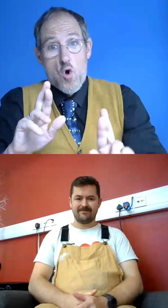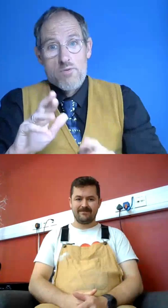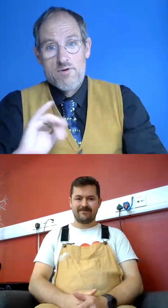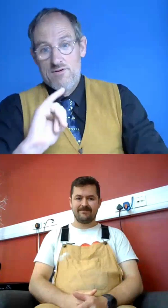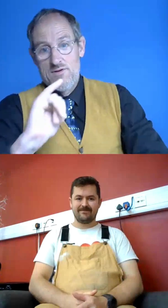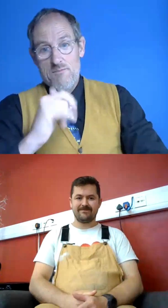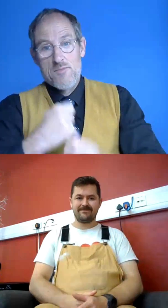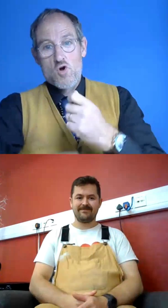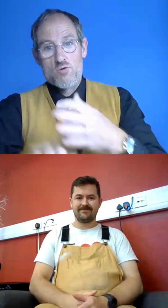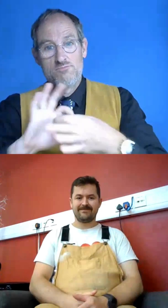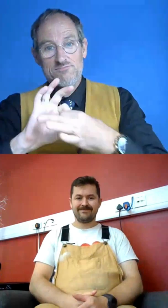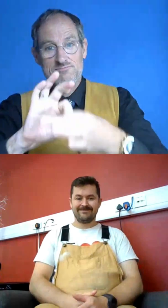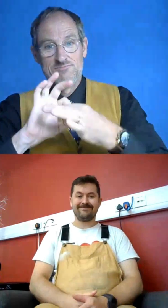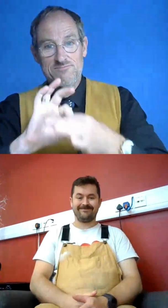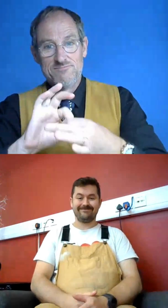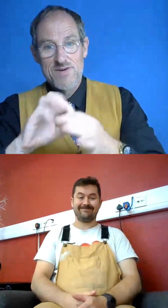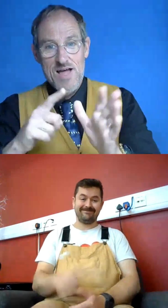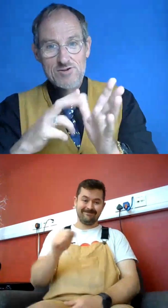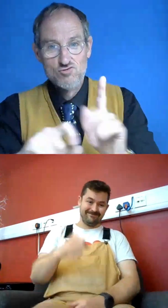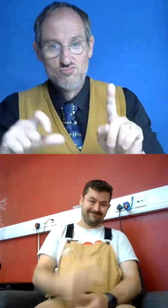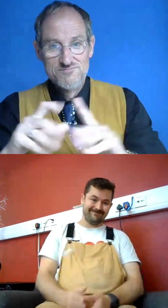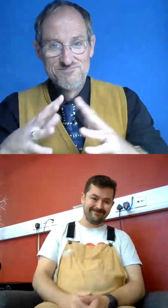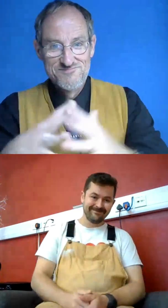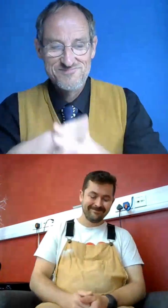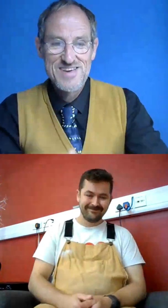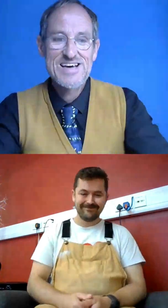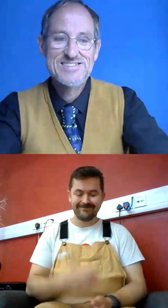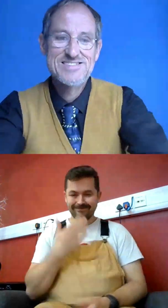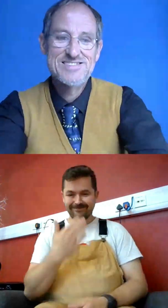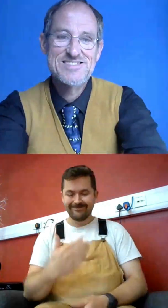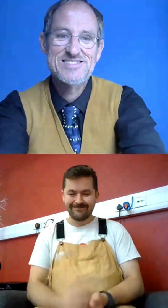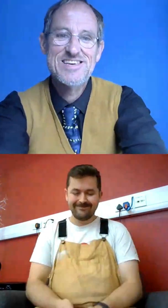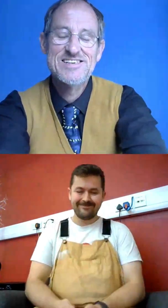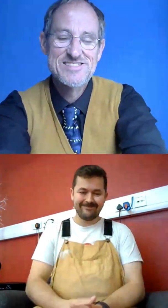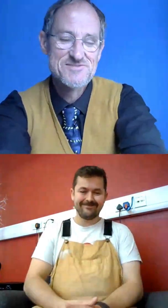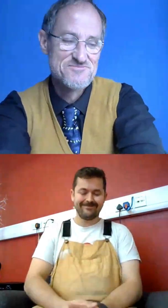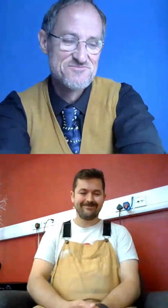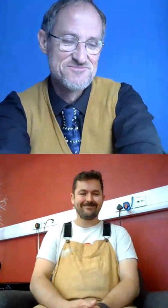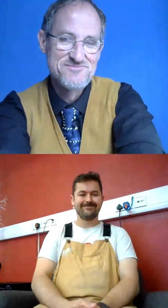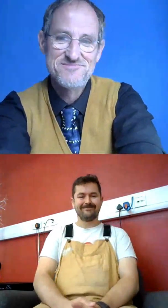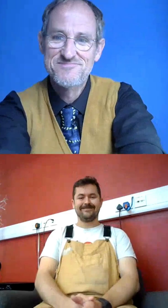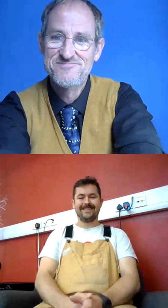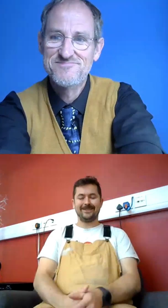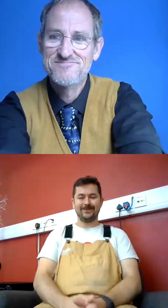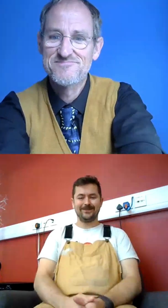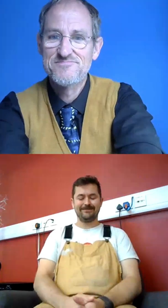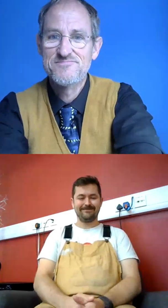friends, Andrew. Yeah. Yes.